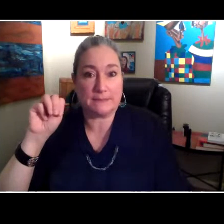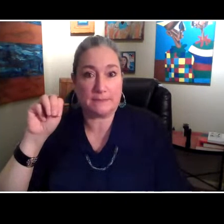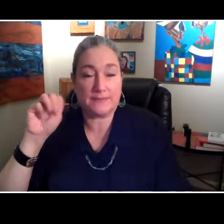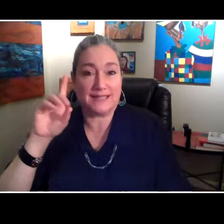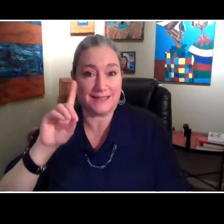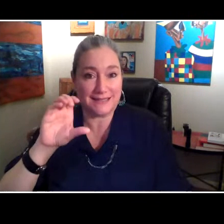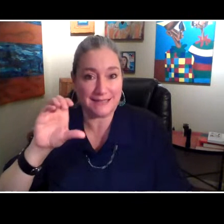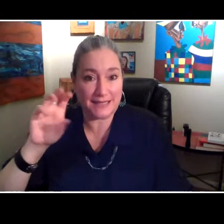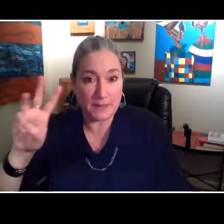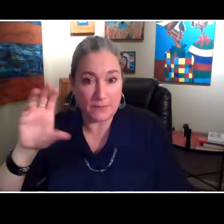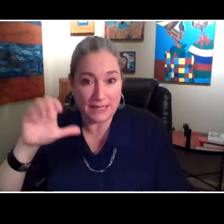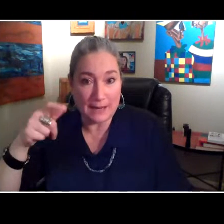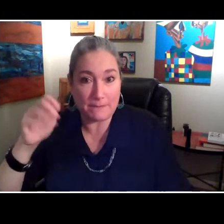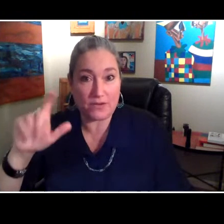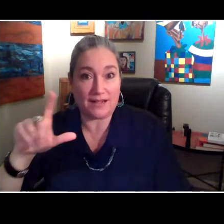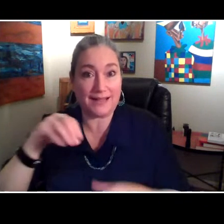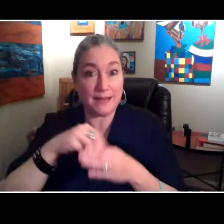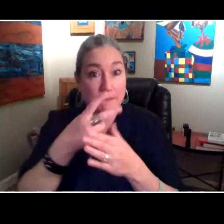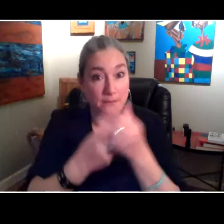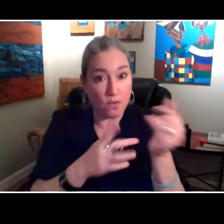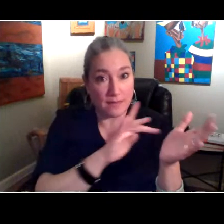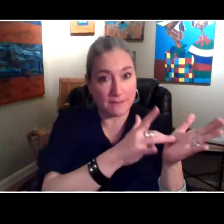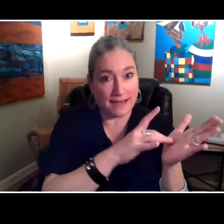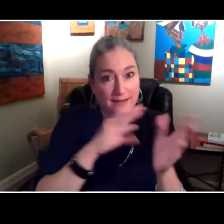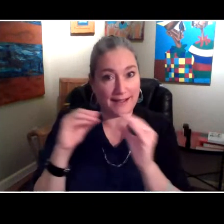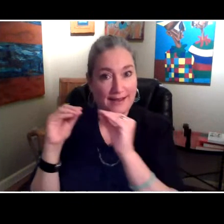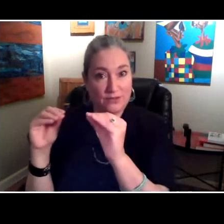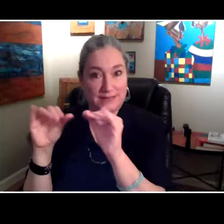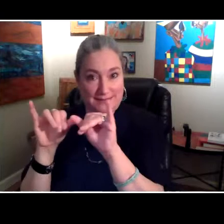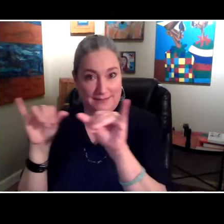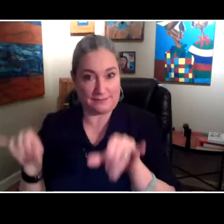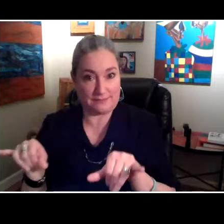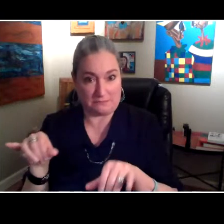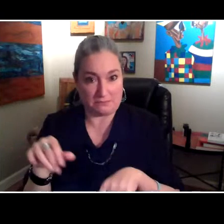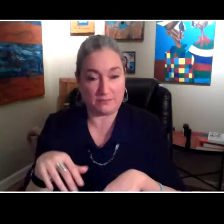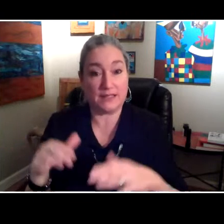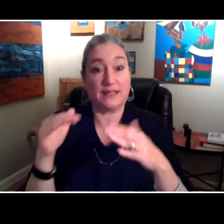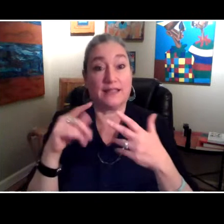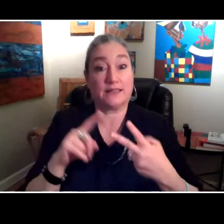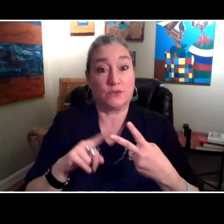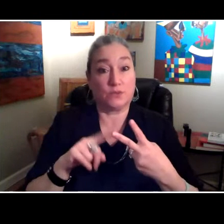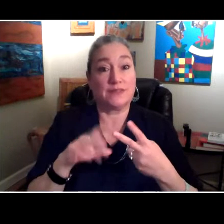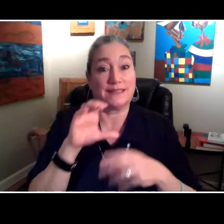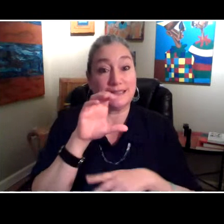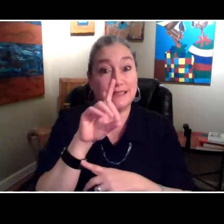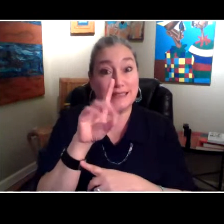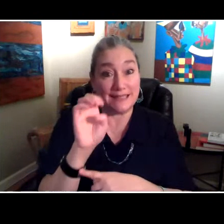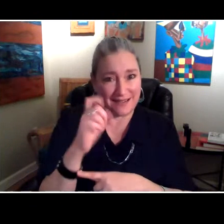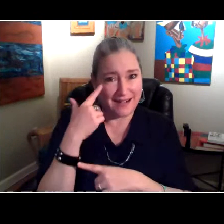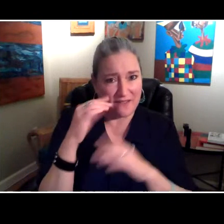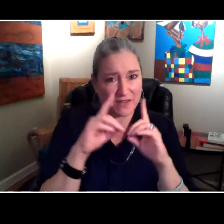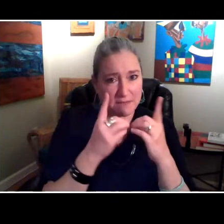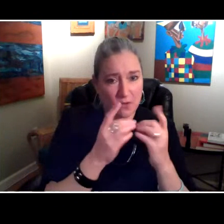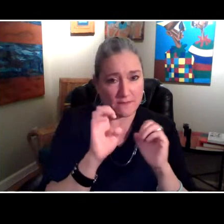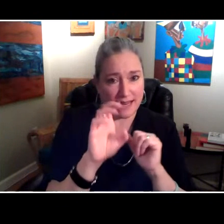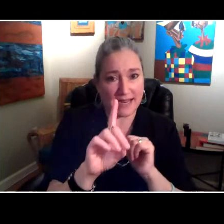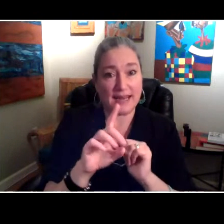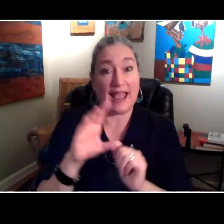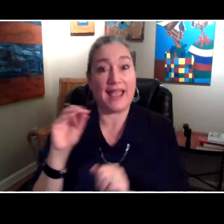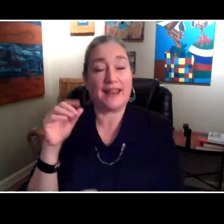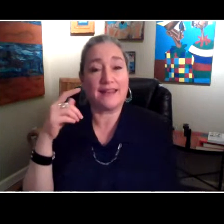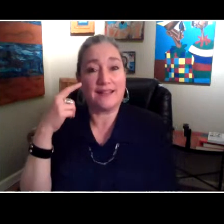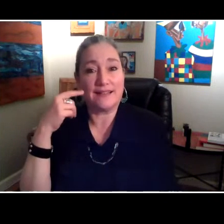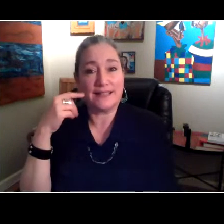regional, local trainings about autism and DCCW capital in both the medical and educational